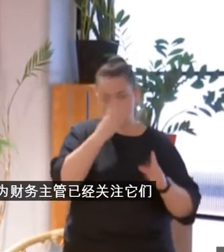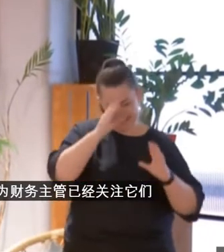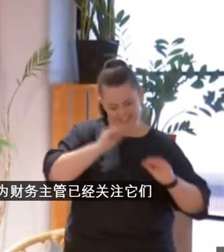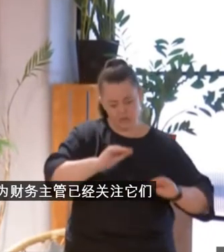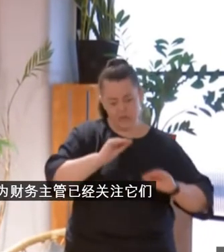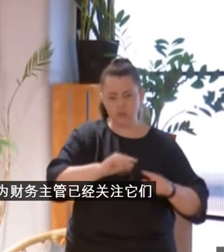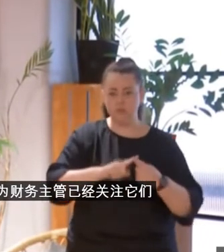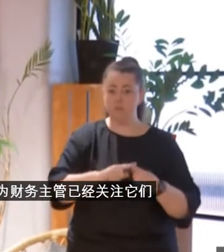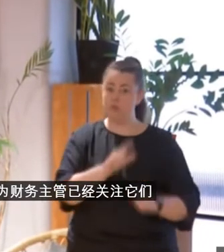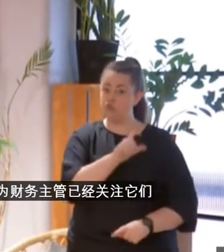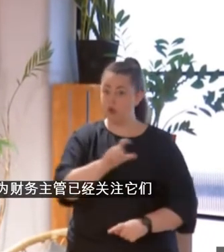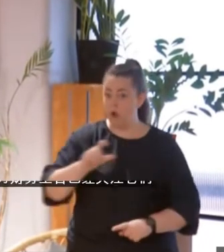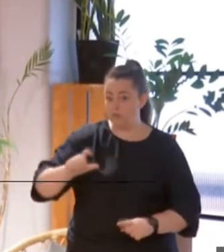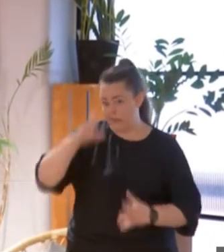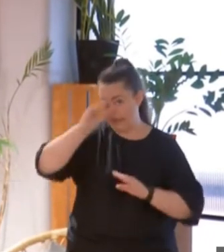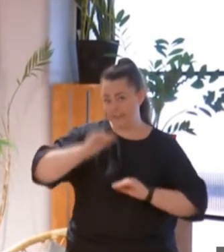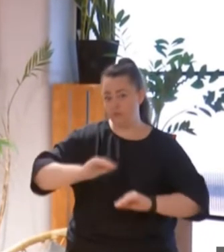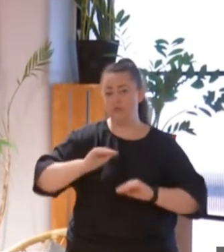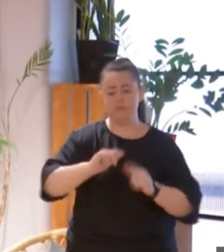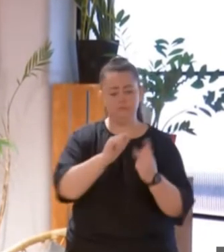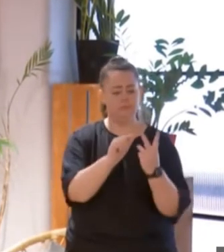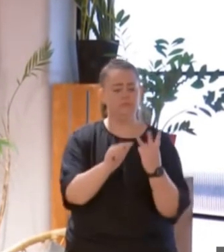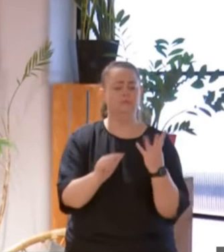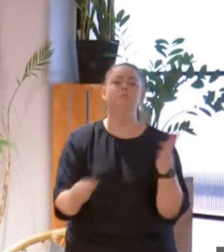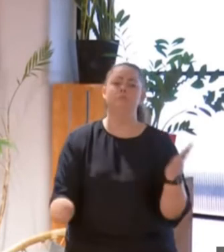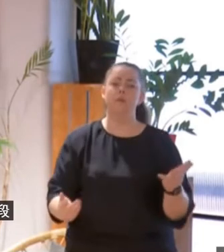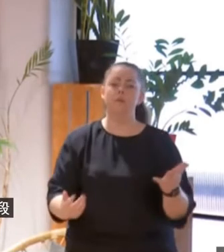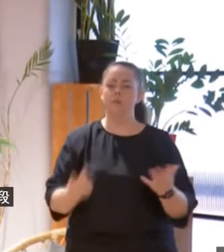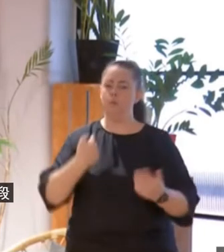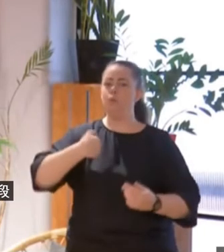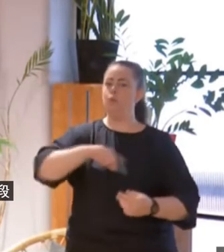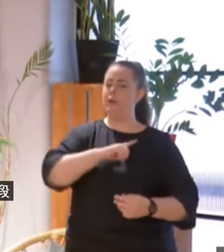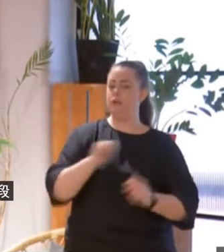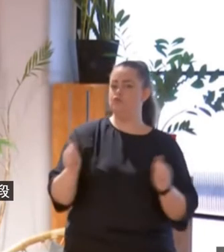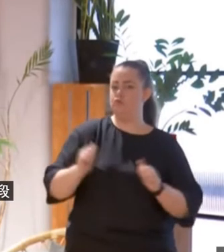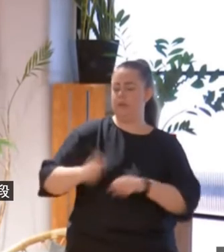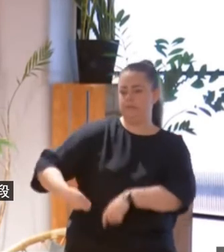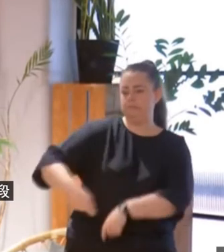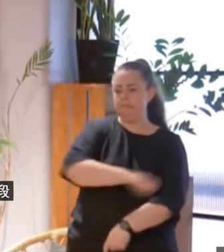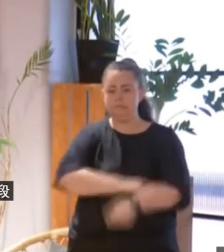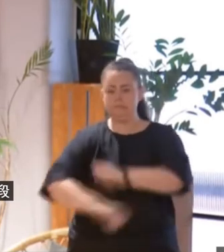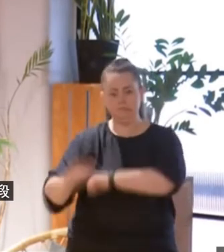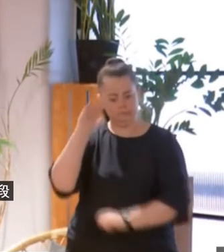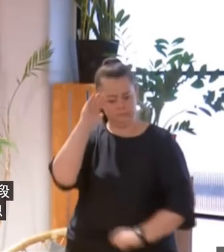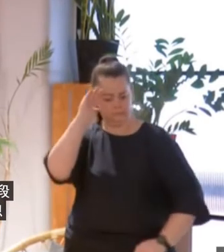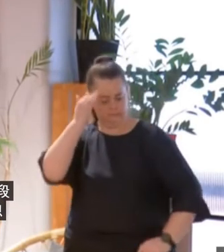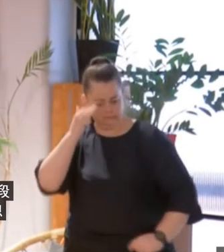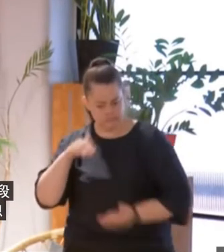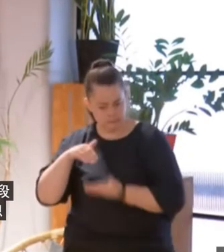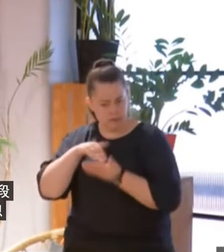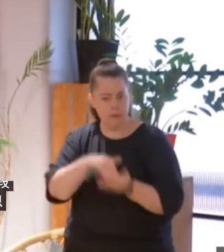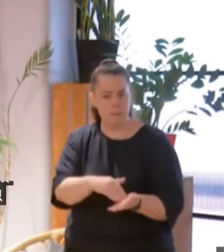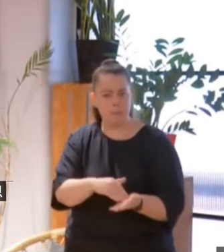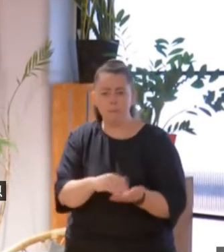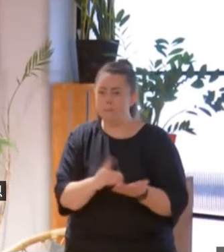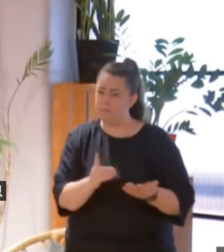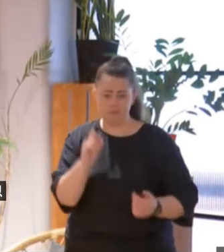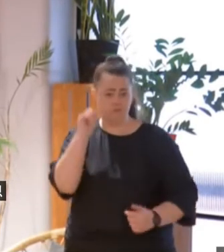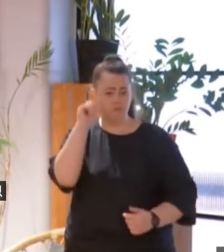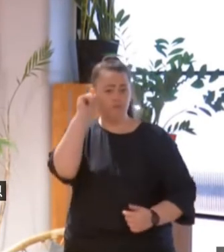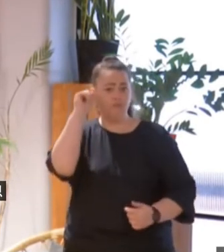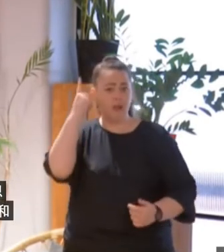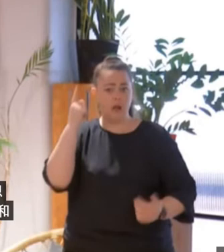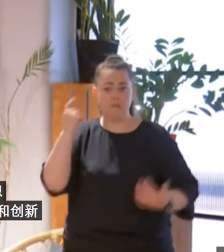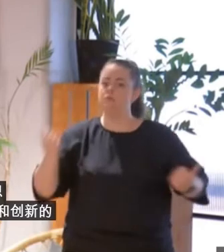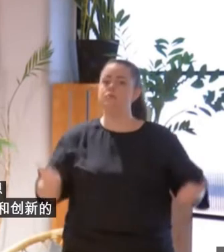5 years. But as we move through this next phase, with a new team and a new government, and